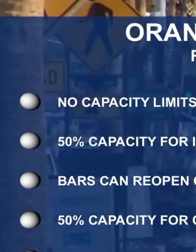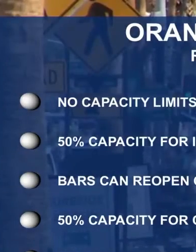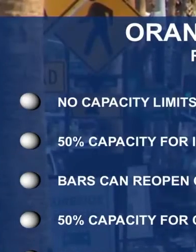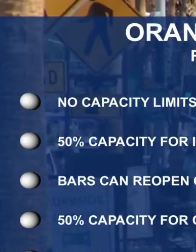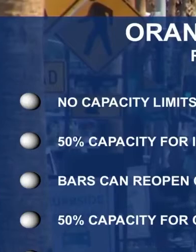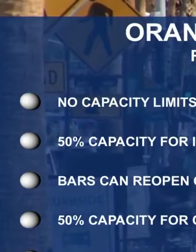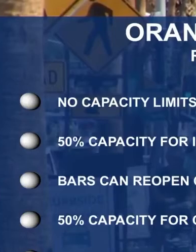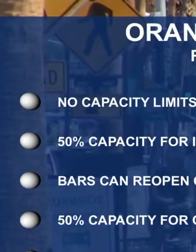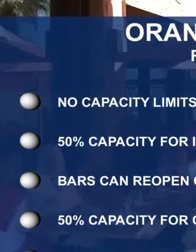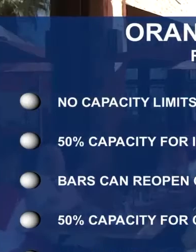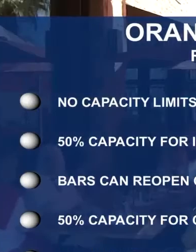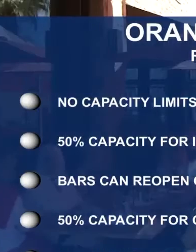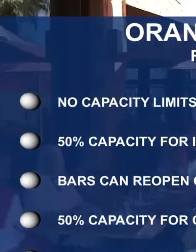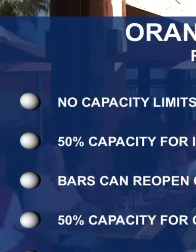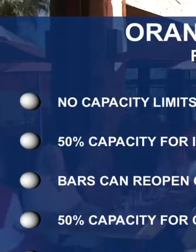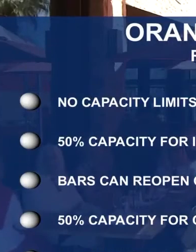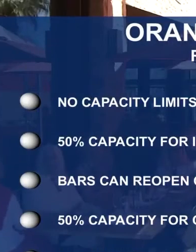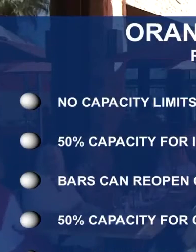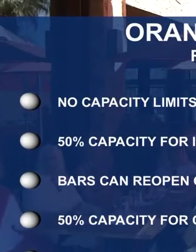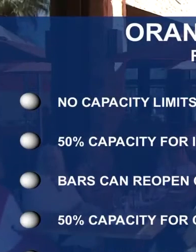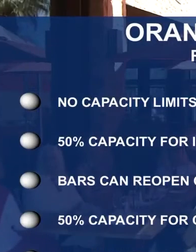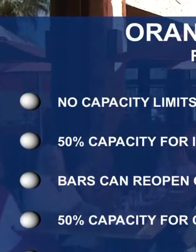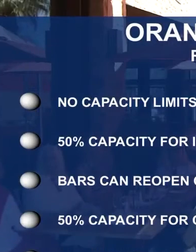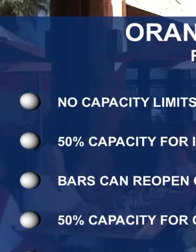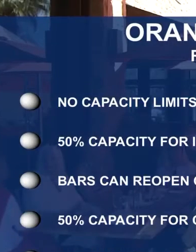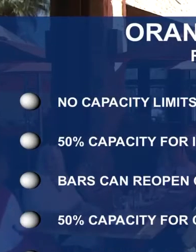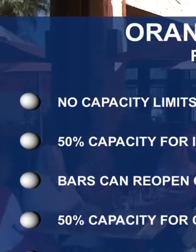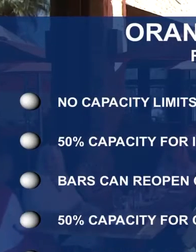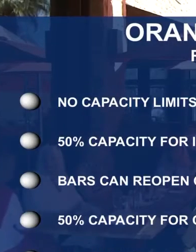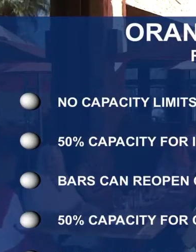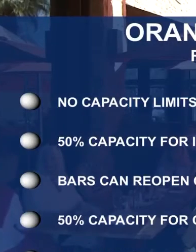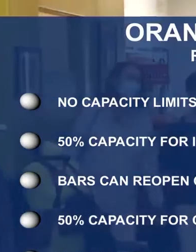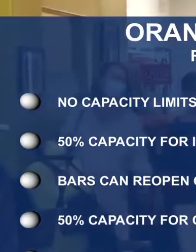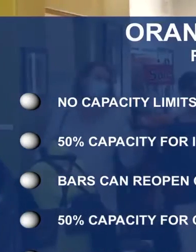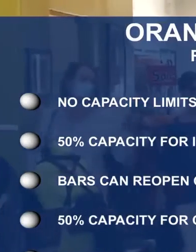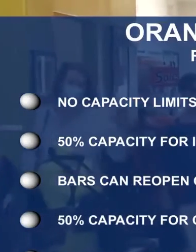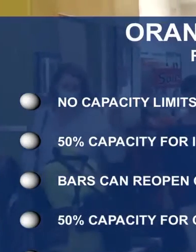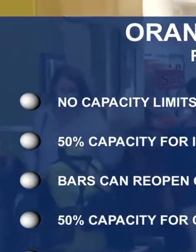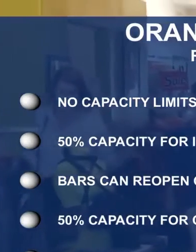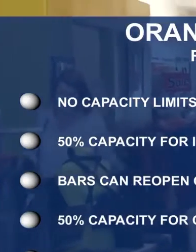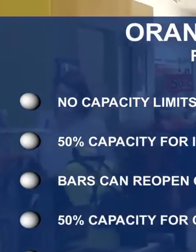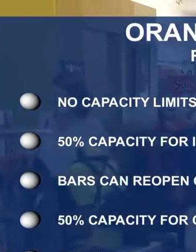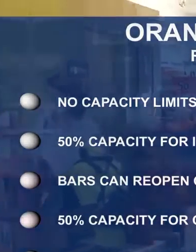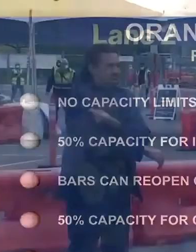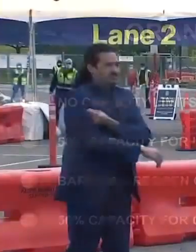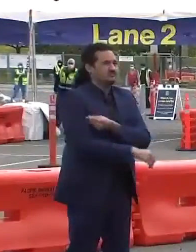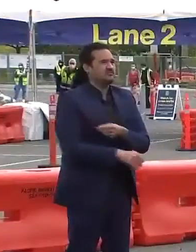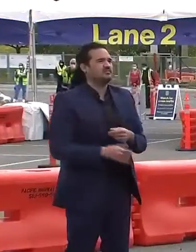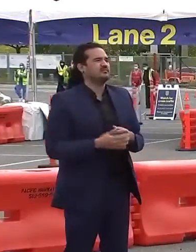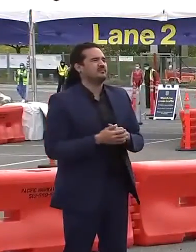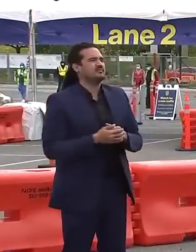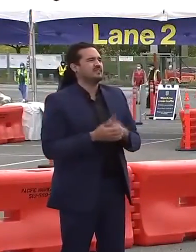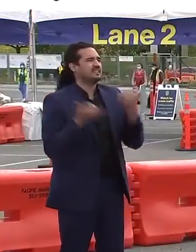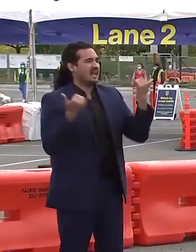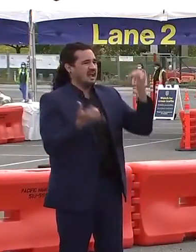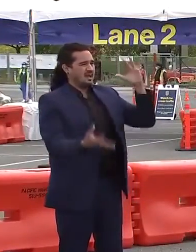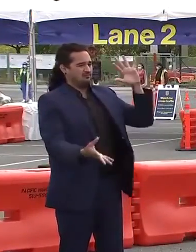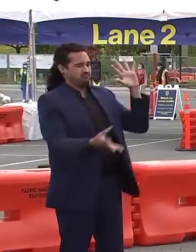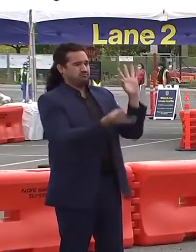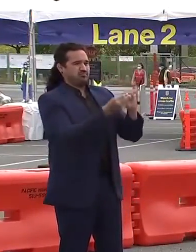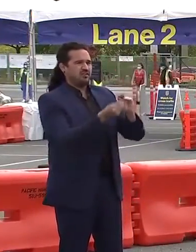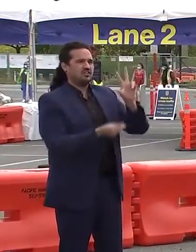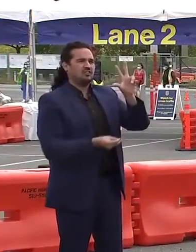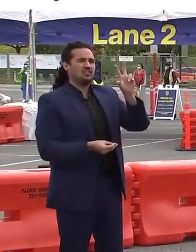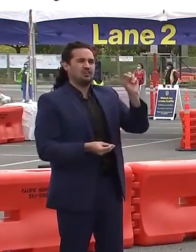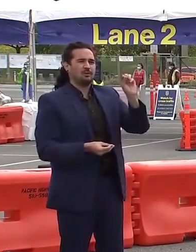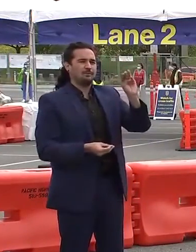and churches and movie theaters can operate at 50% capacity, 25% for gyms. The state will drop all